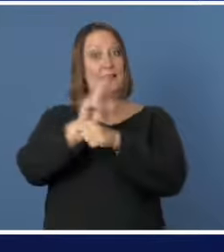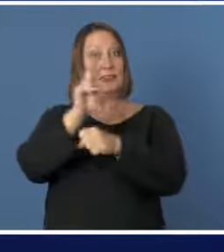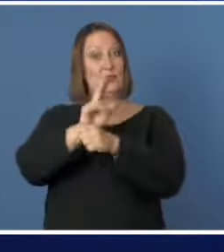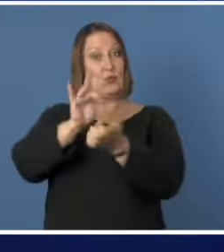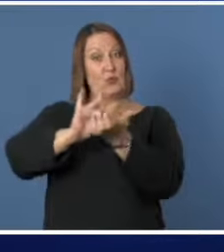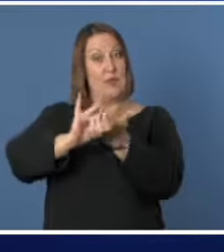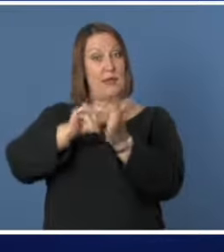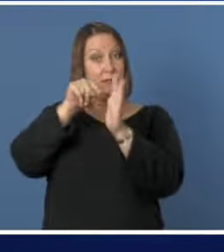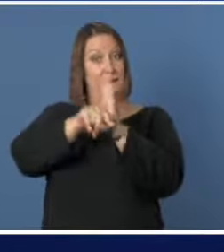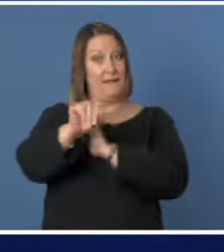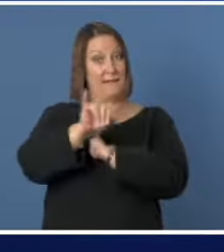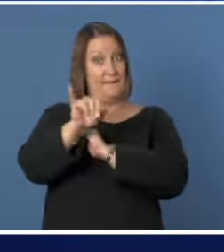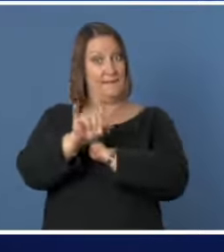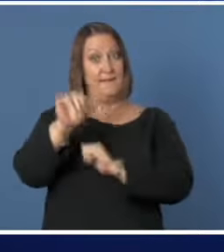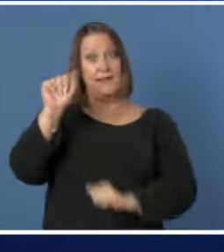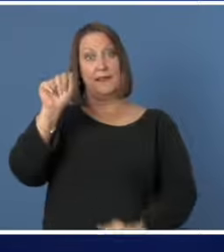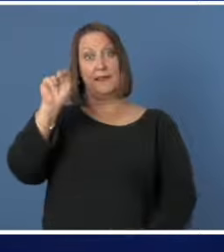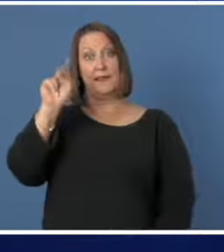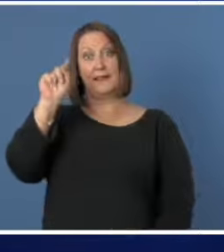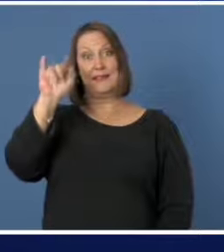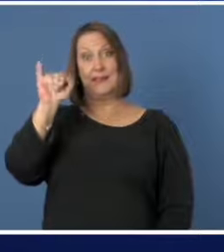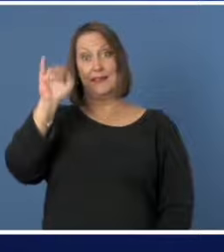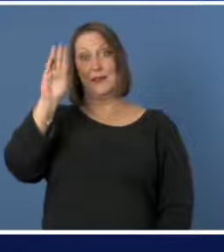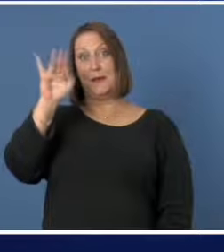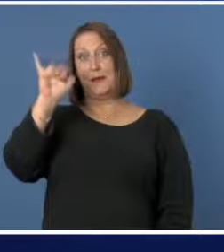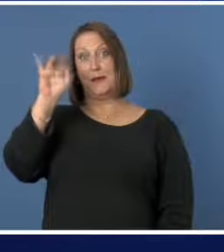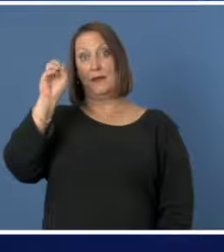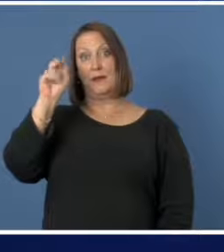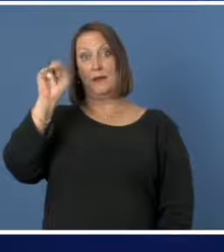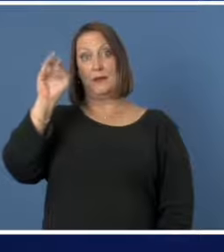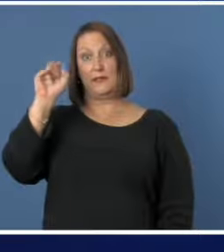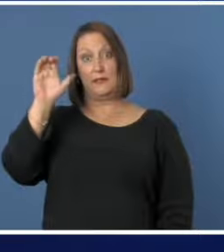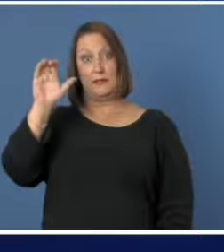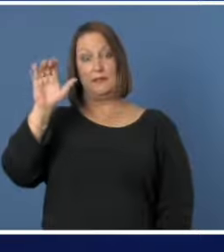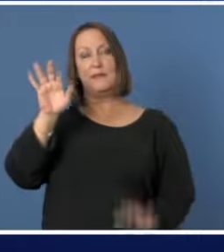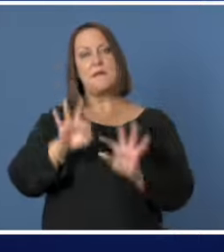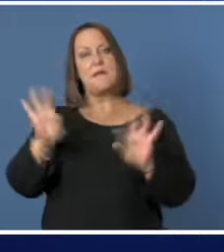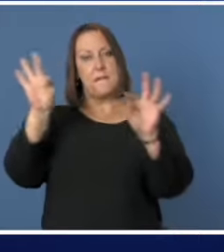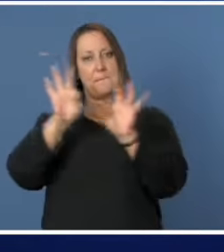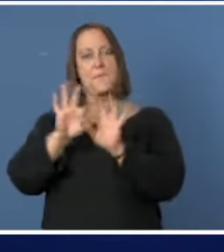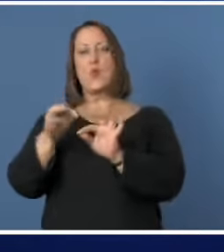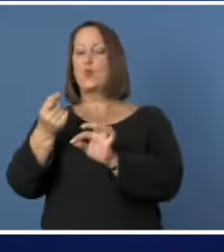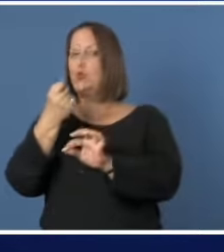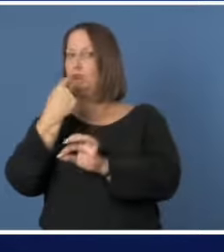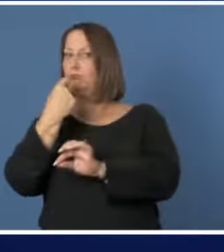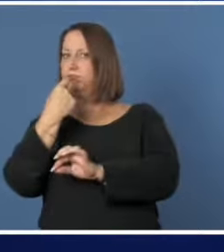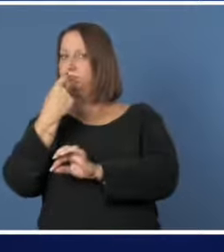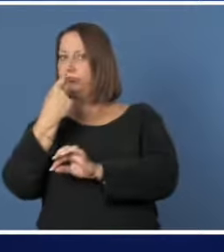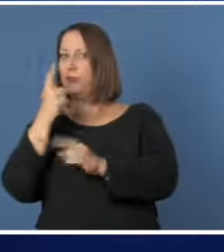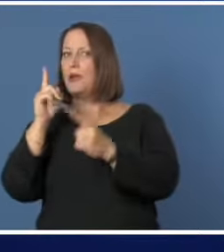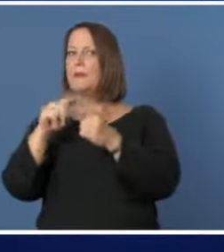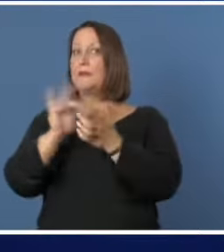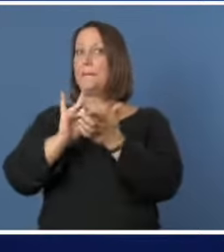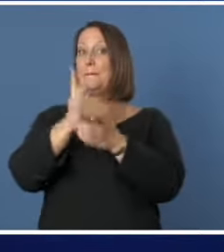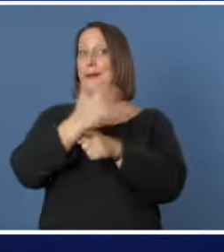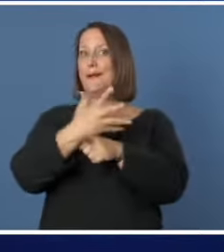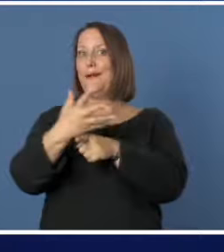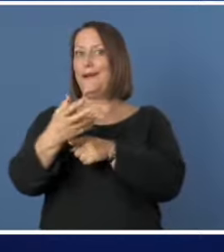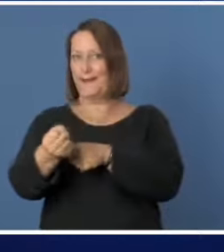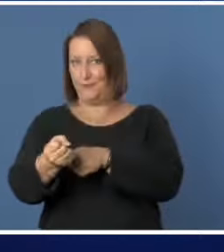If you are taking an antibiotic, follow all instructions and continue to take the